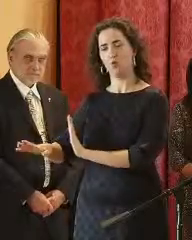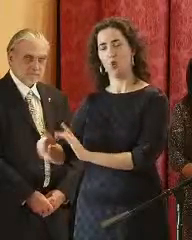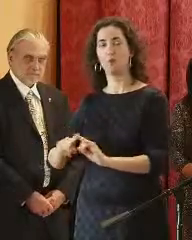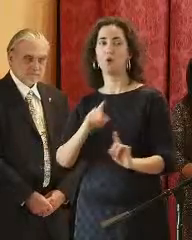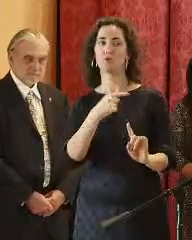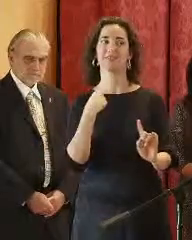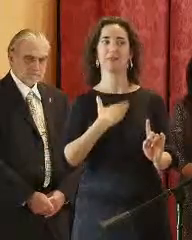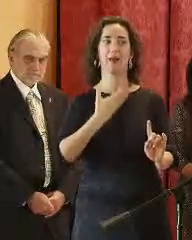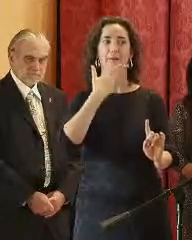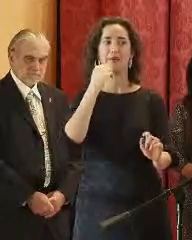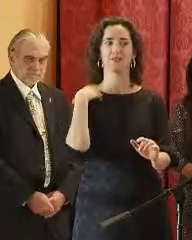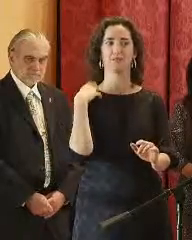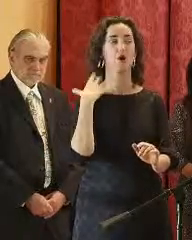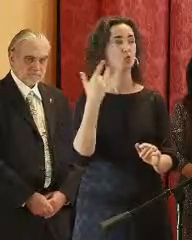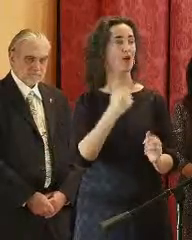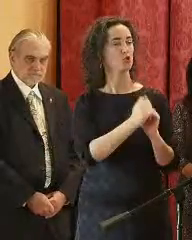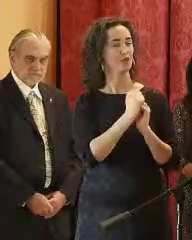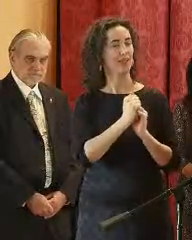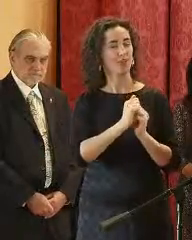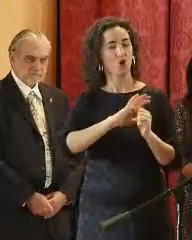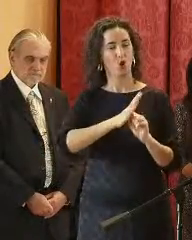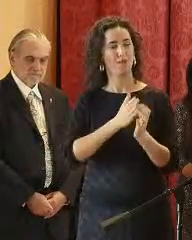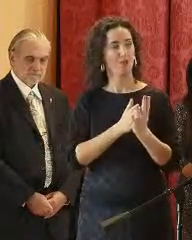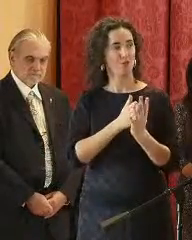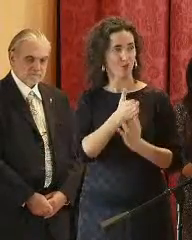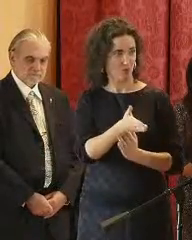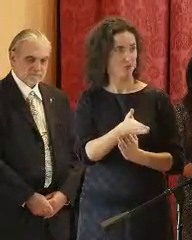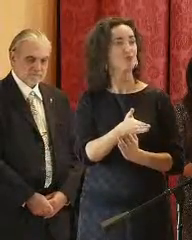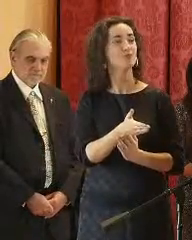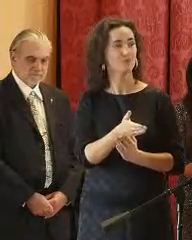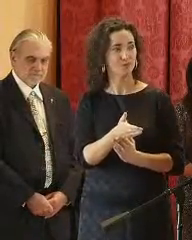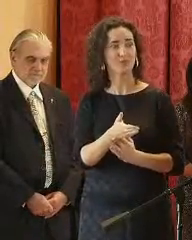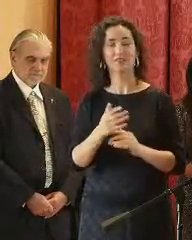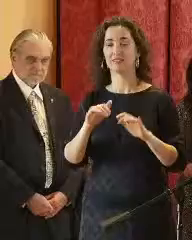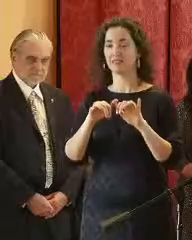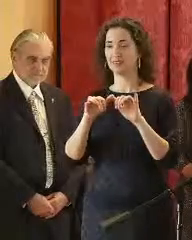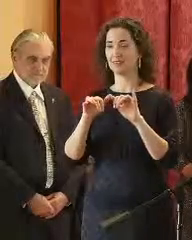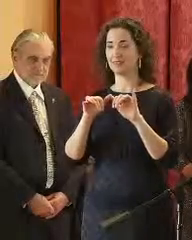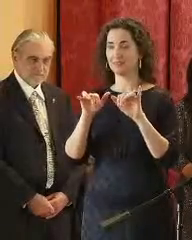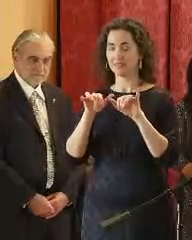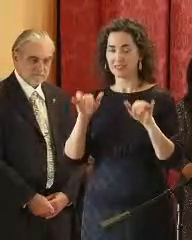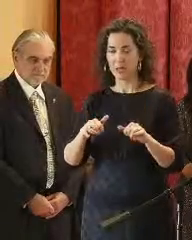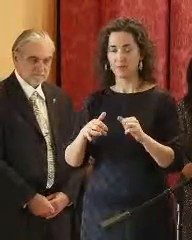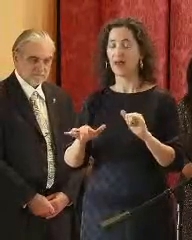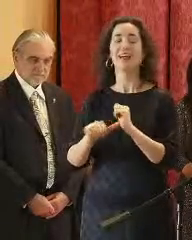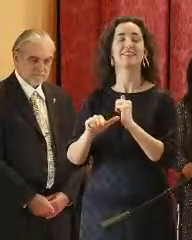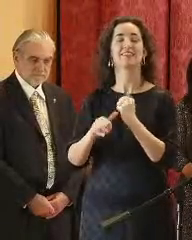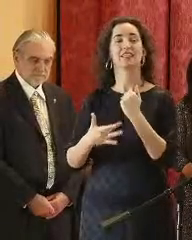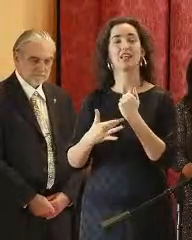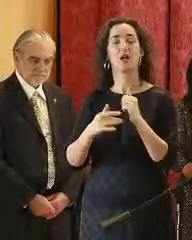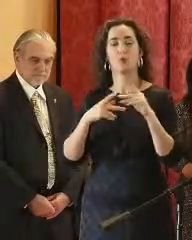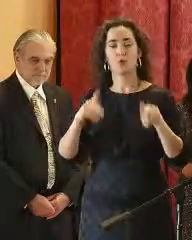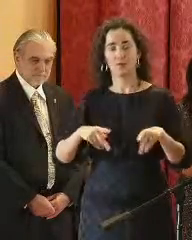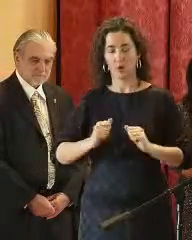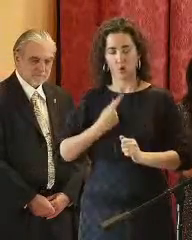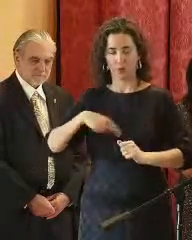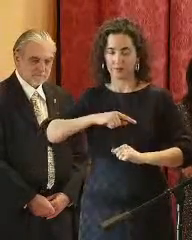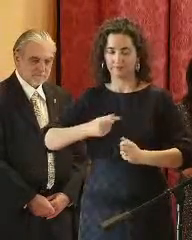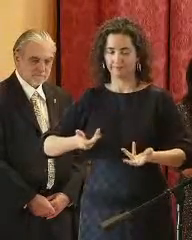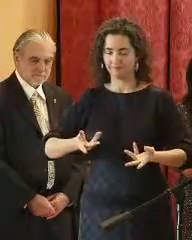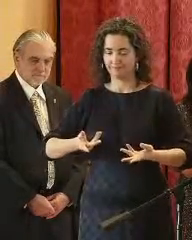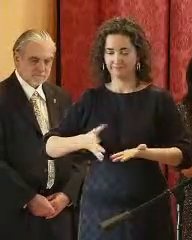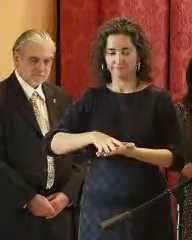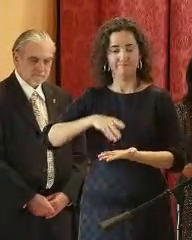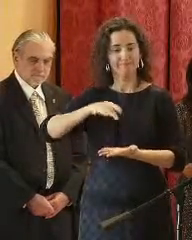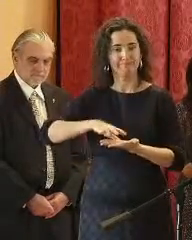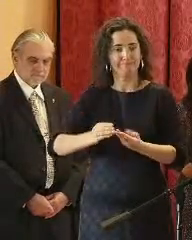because we got through COVID together and rebuilt our assistive technology program literally from scratch in the